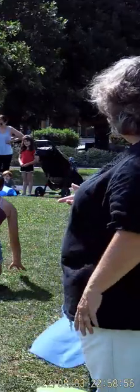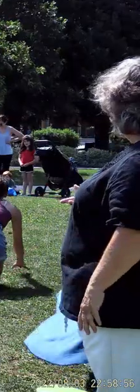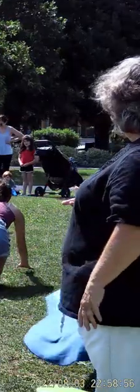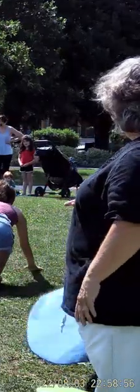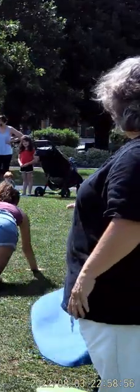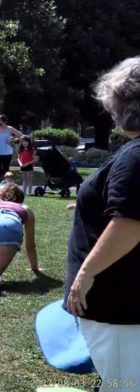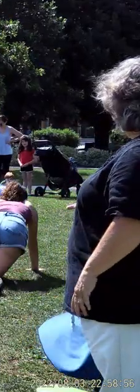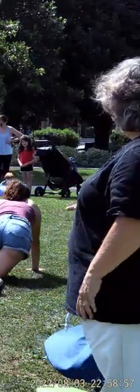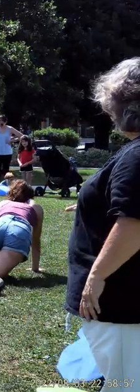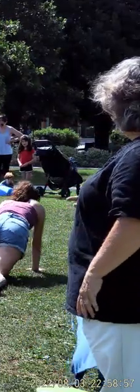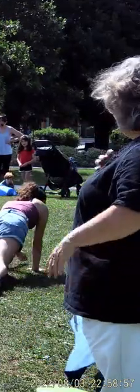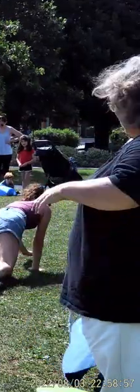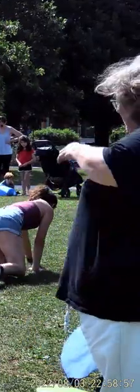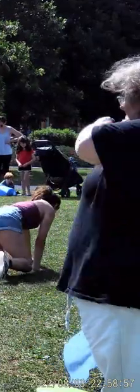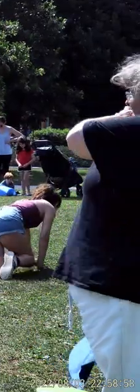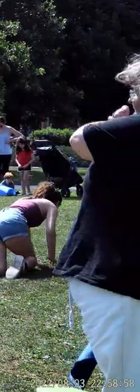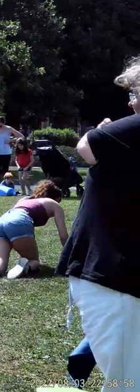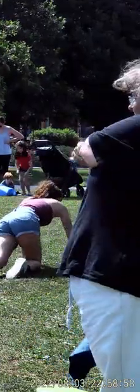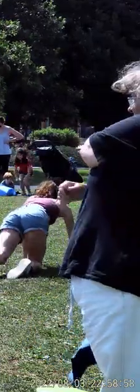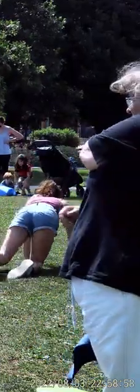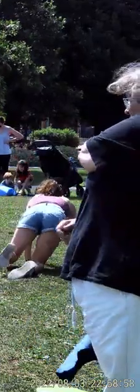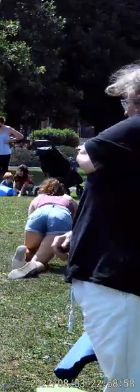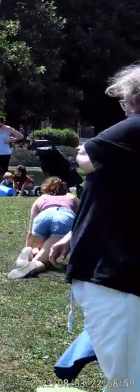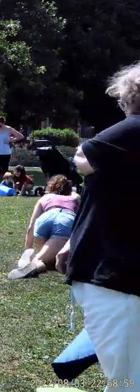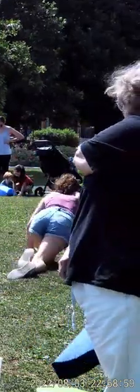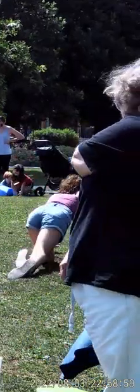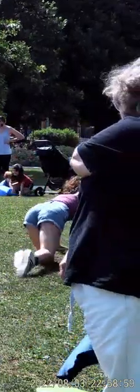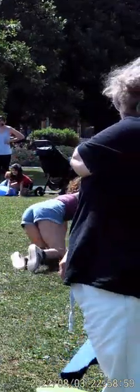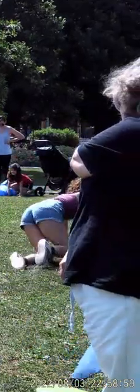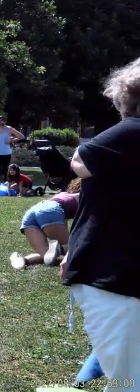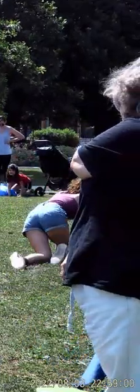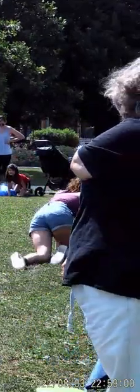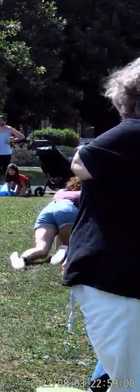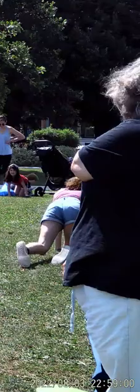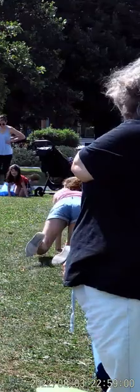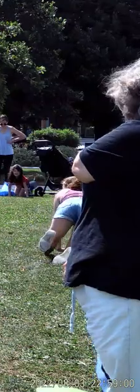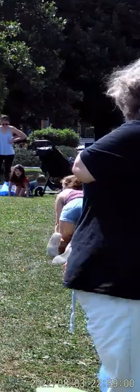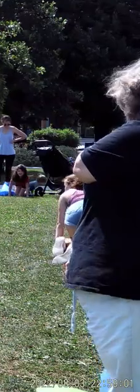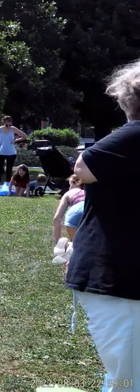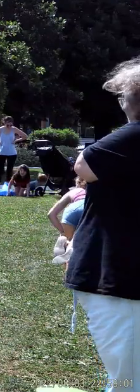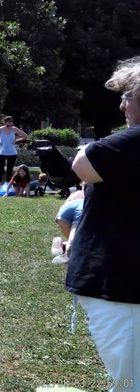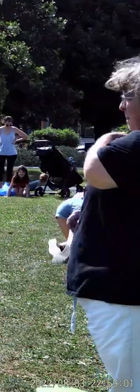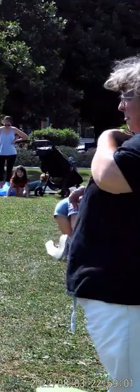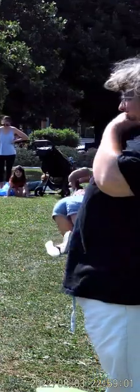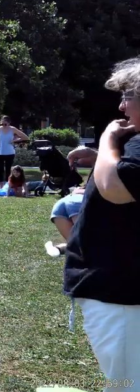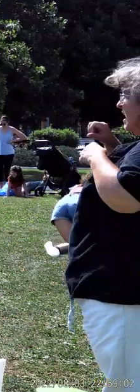get close to the ground and squirm and crawl like a lizard.